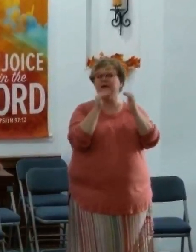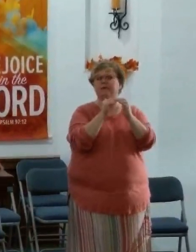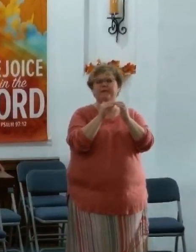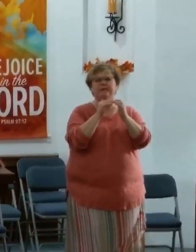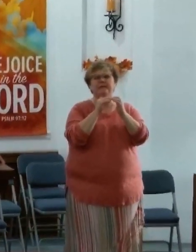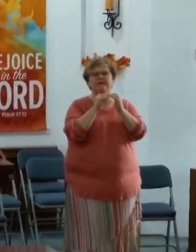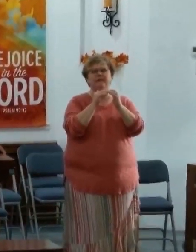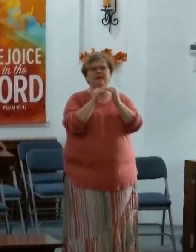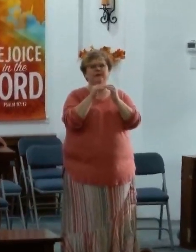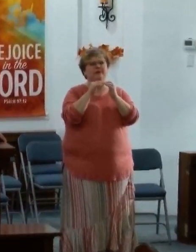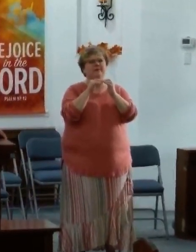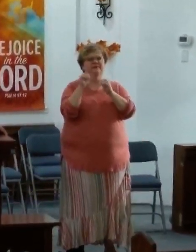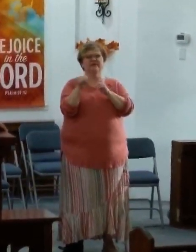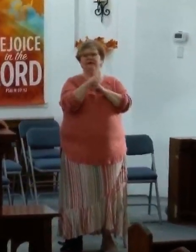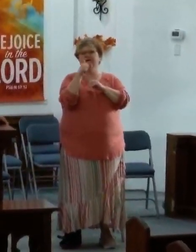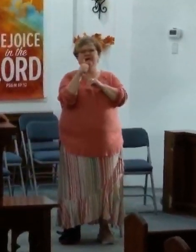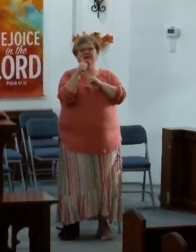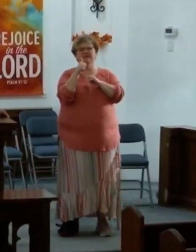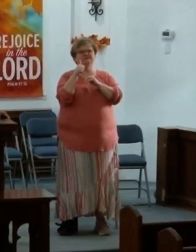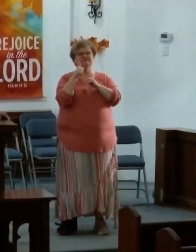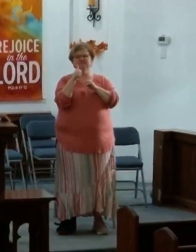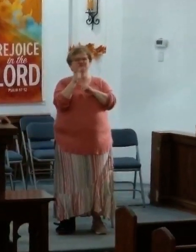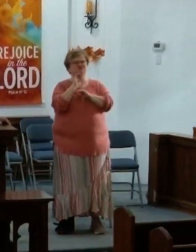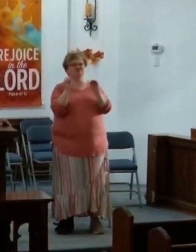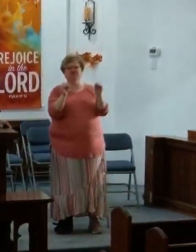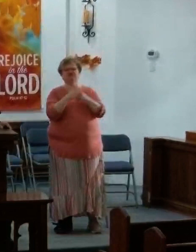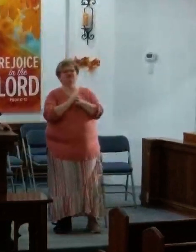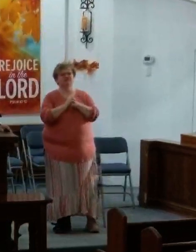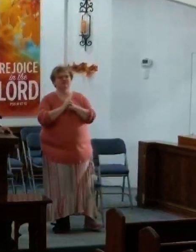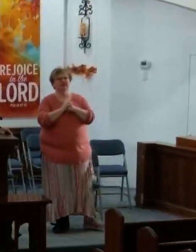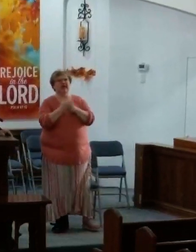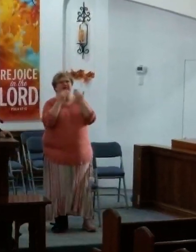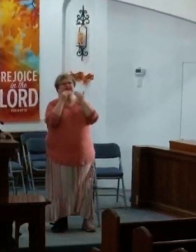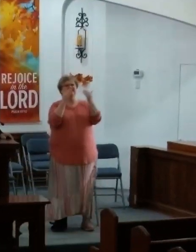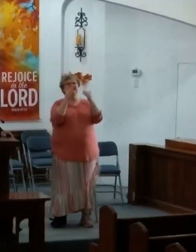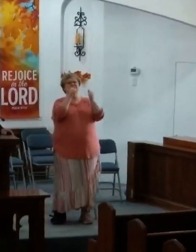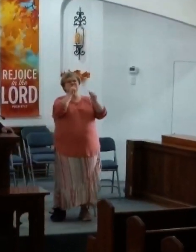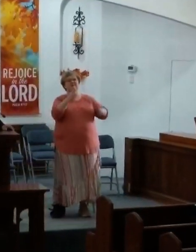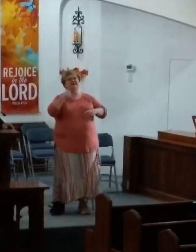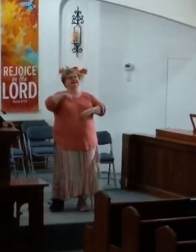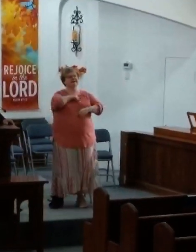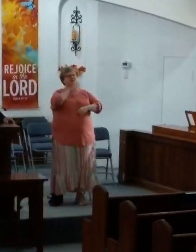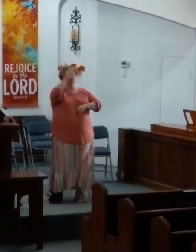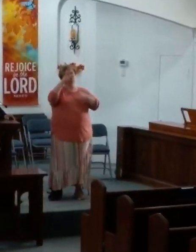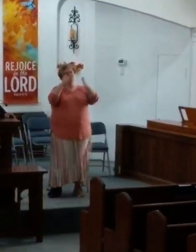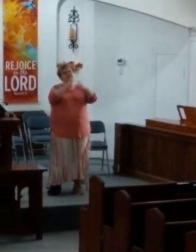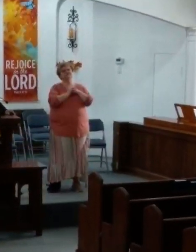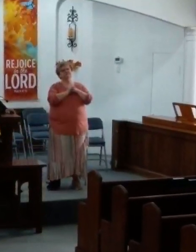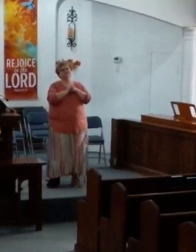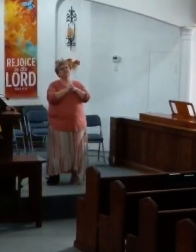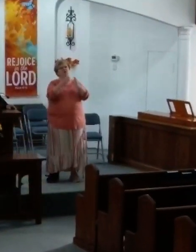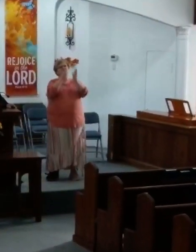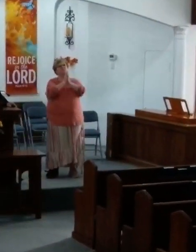in the history of the world. Thank you, O God, for blessing us the way that you have. We pray that you